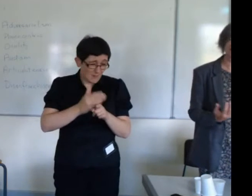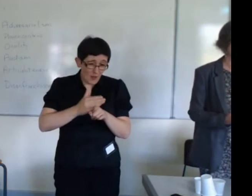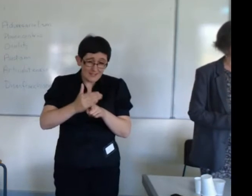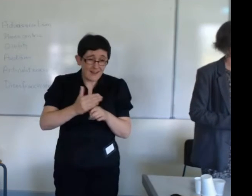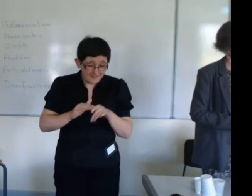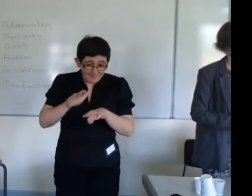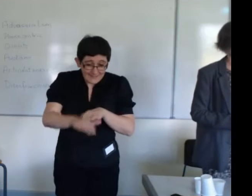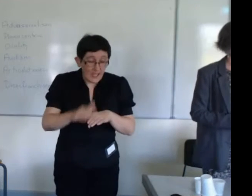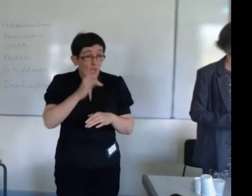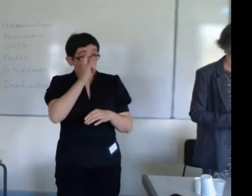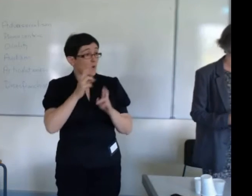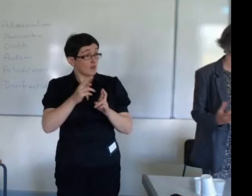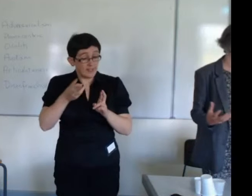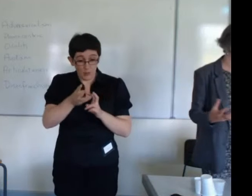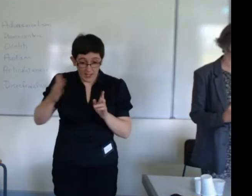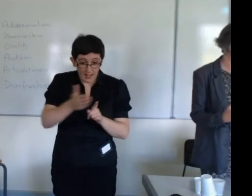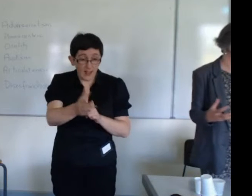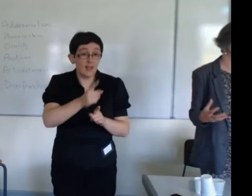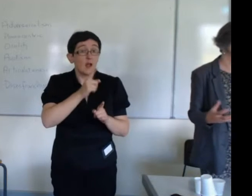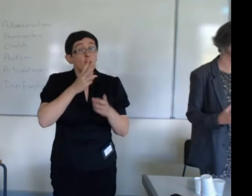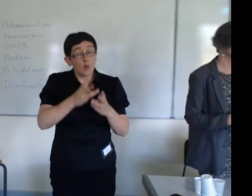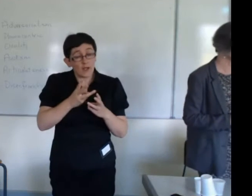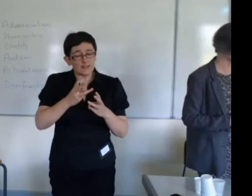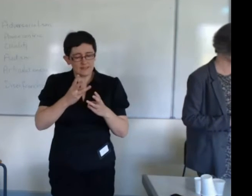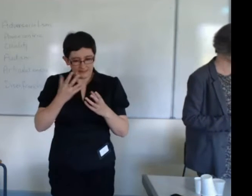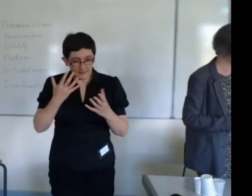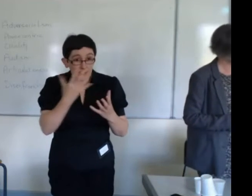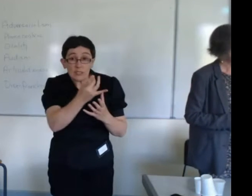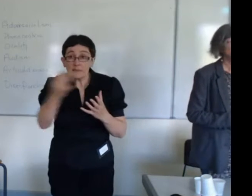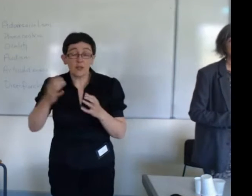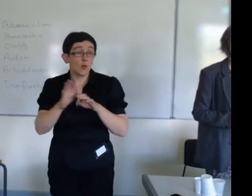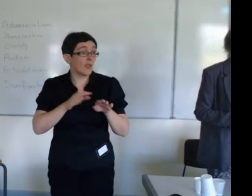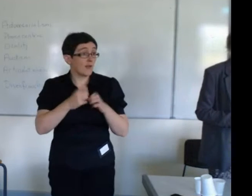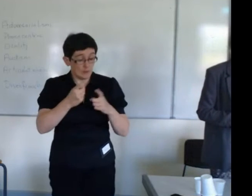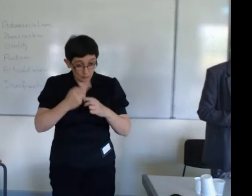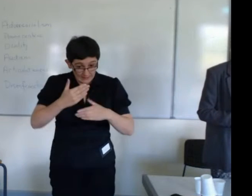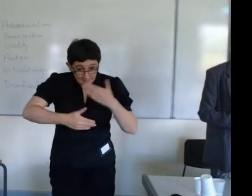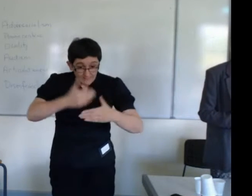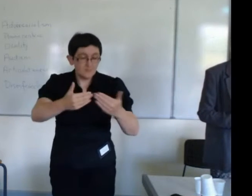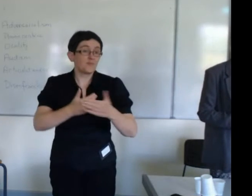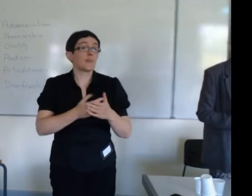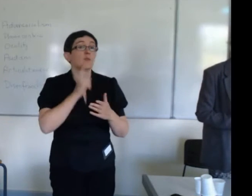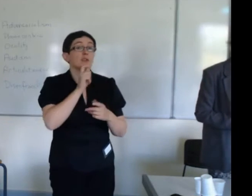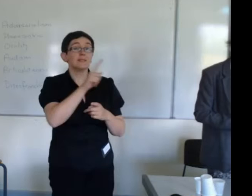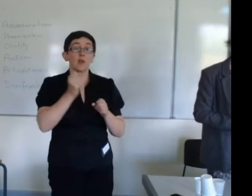in the right direction, and what we want to do is to keep checking in with people. But I wanted just to let you know a little bit about Women's Aid.